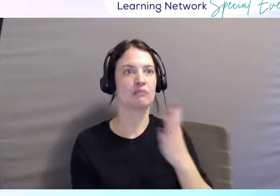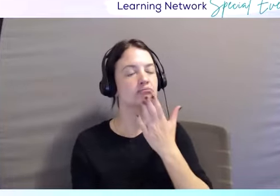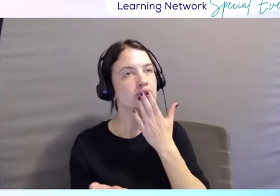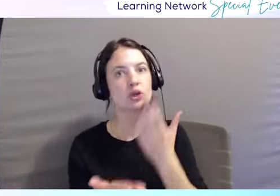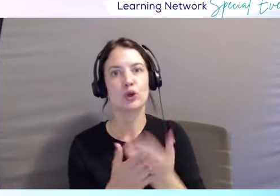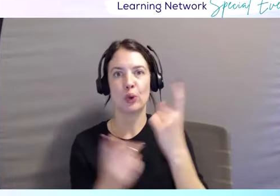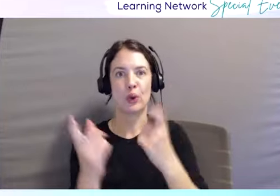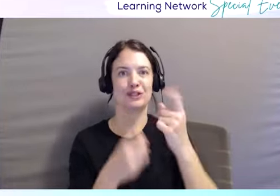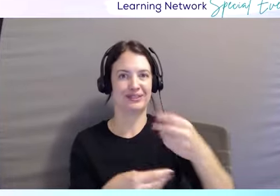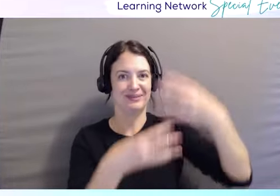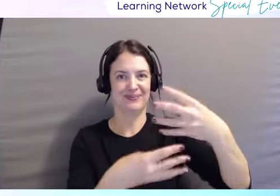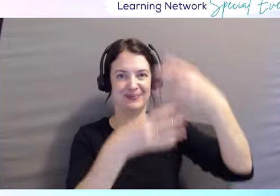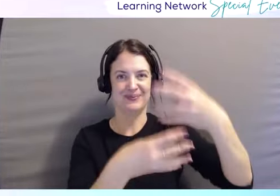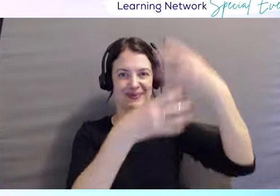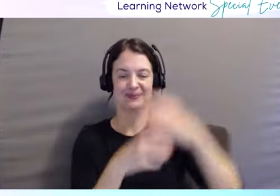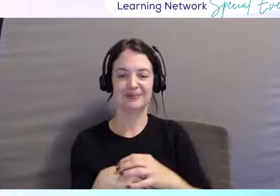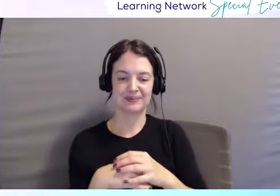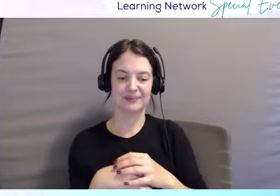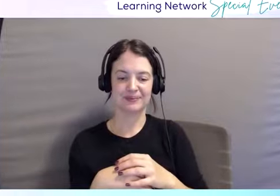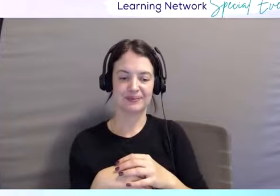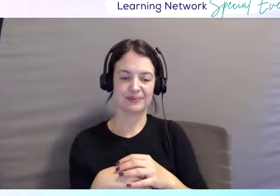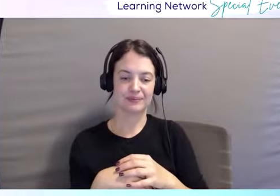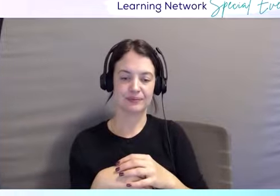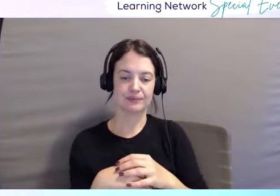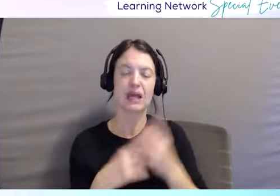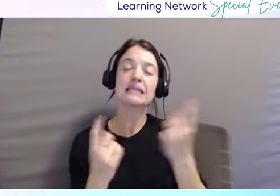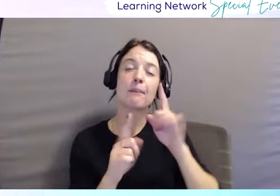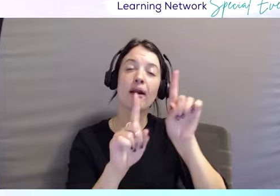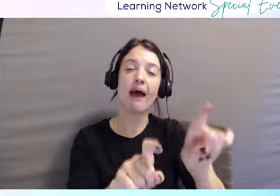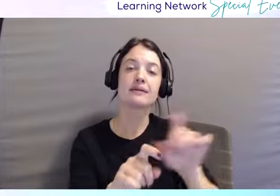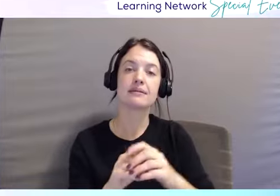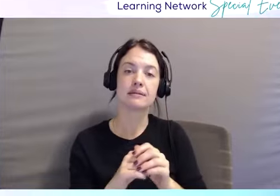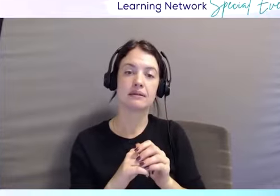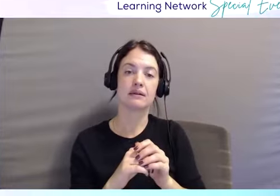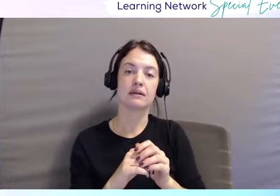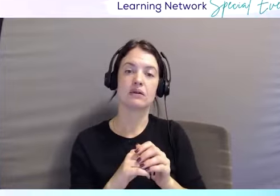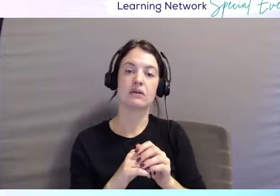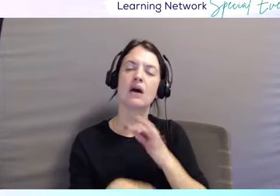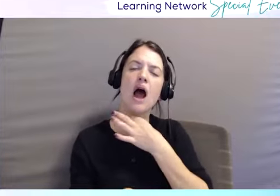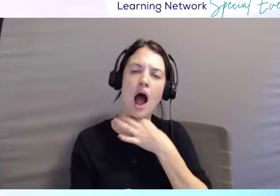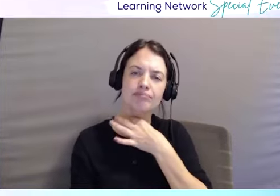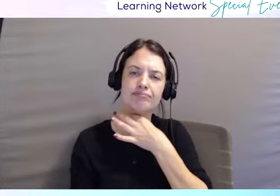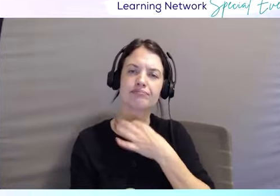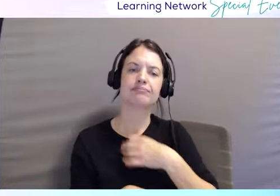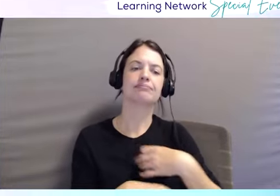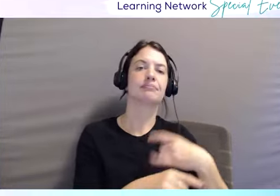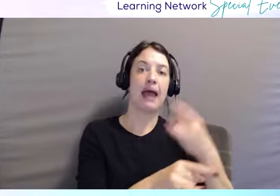audience. Another question here is, what do we know about the relationship between alcohol use, GBV,